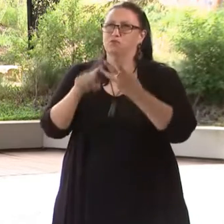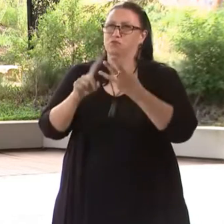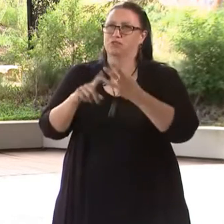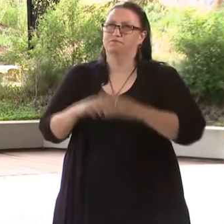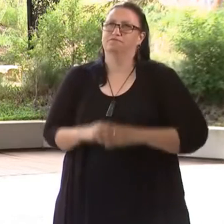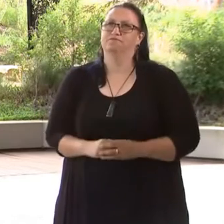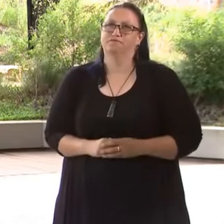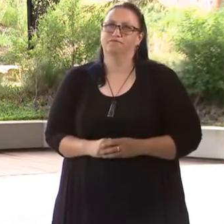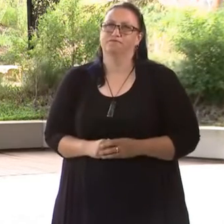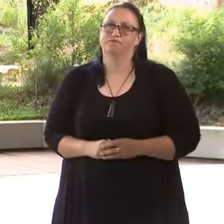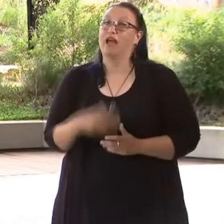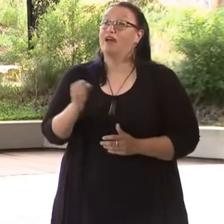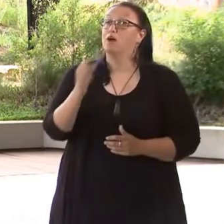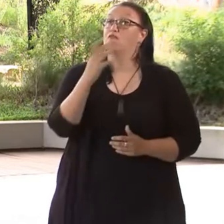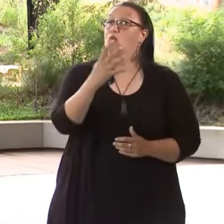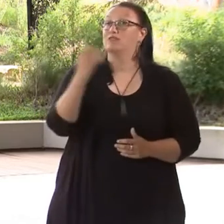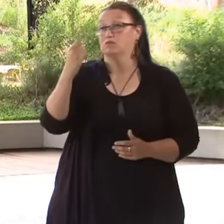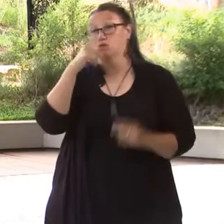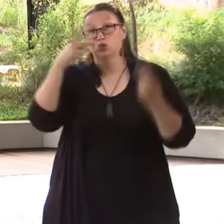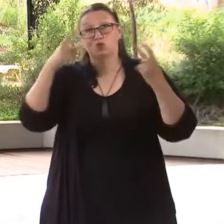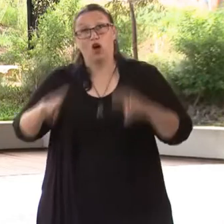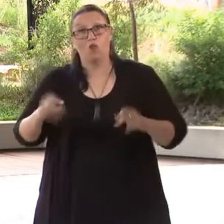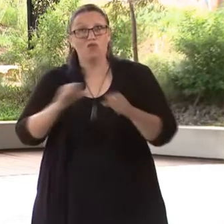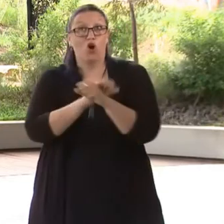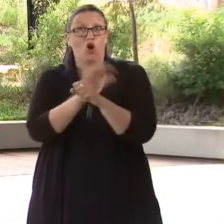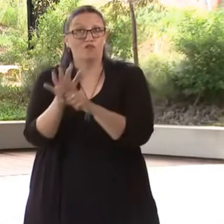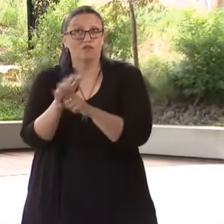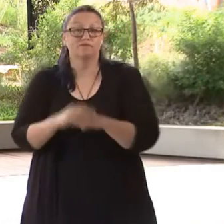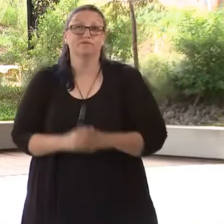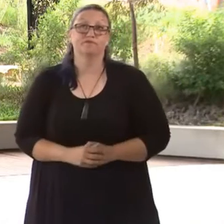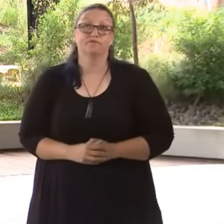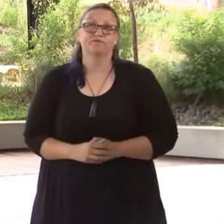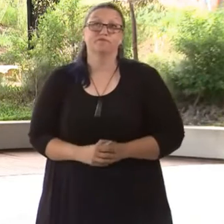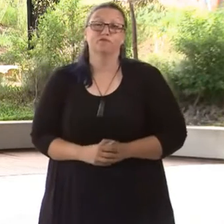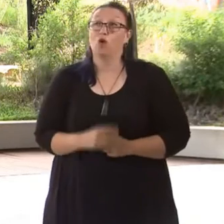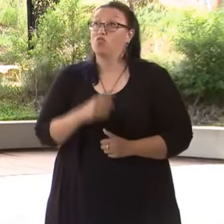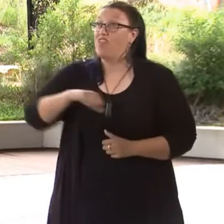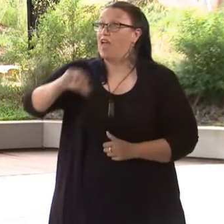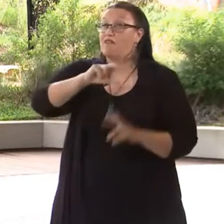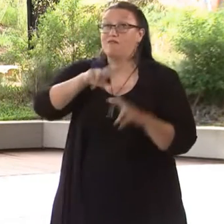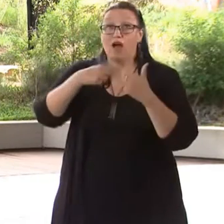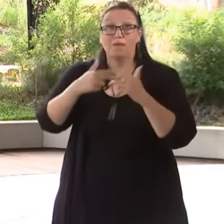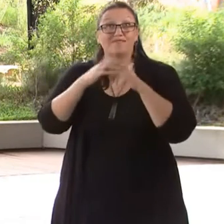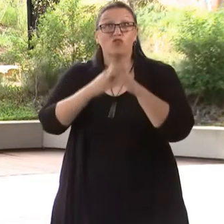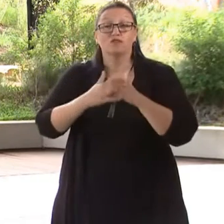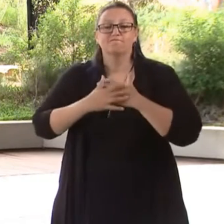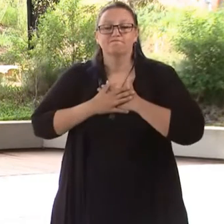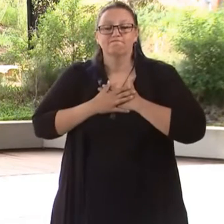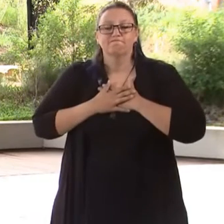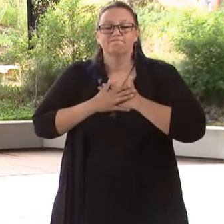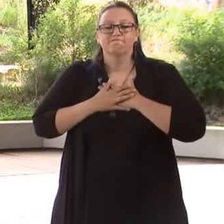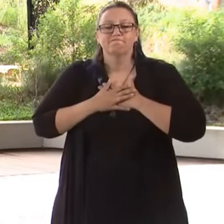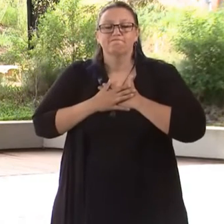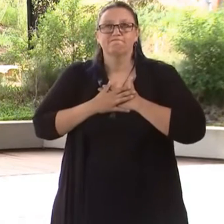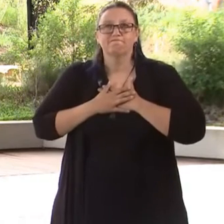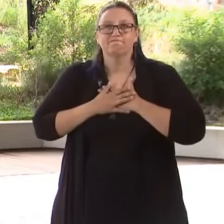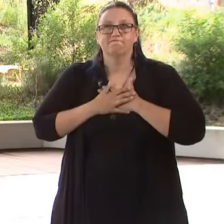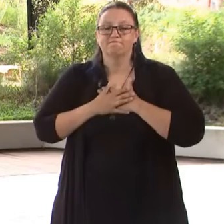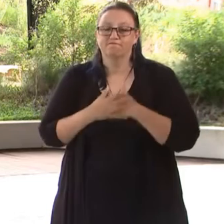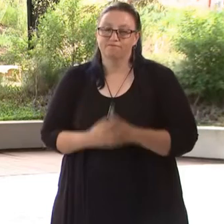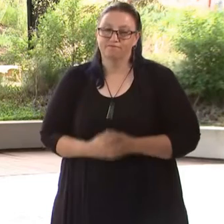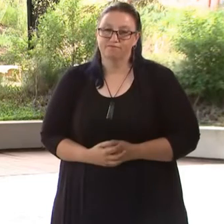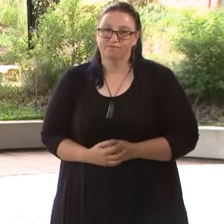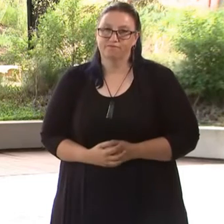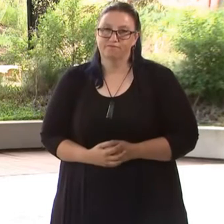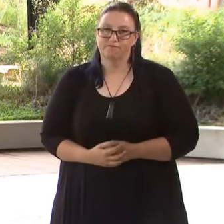the deaths of the 46 people with COVID, and I would like to express my condolences to their families for their loss.